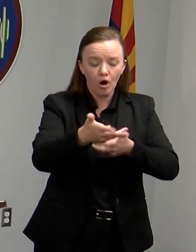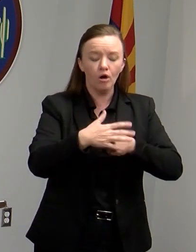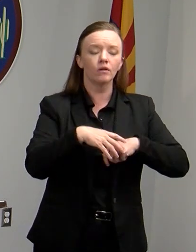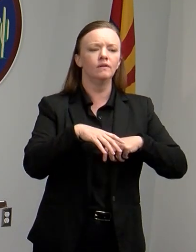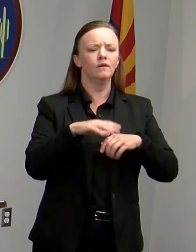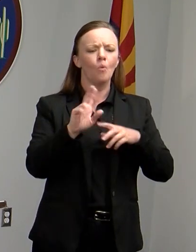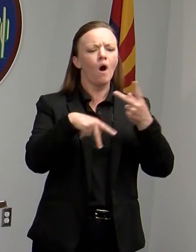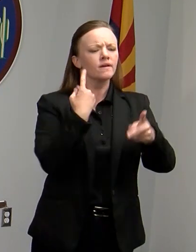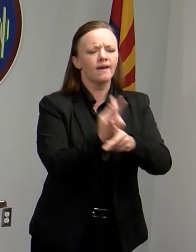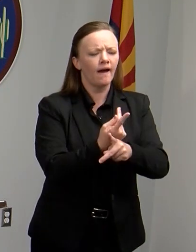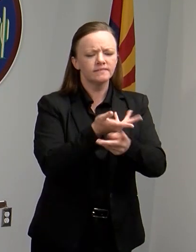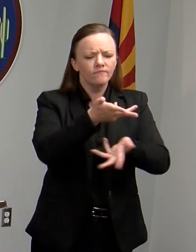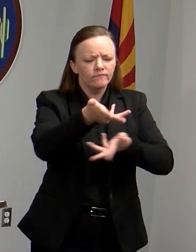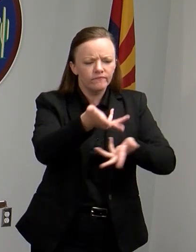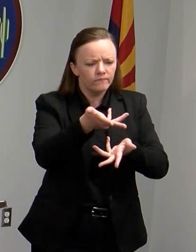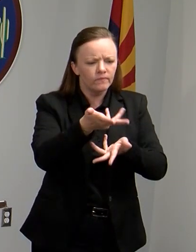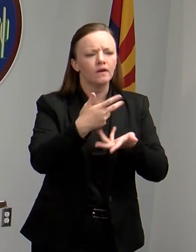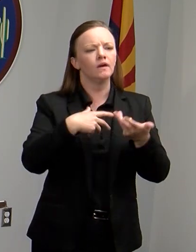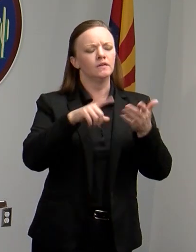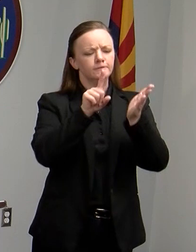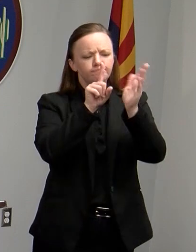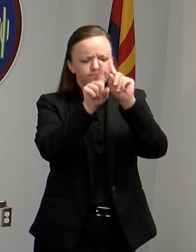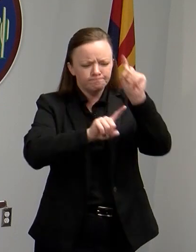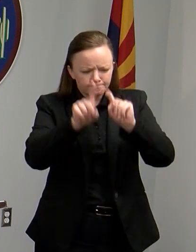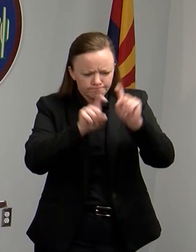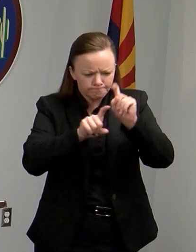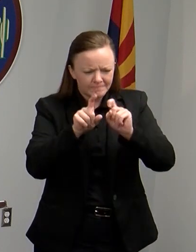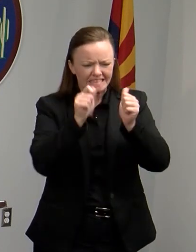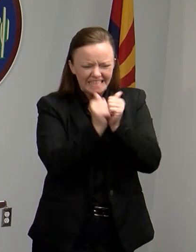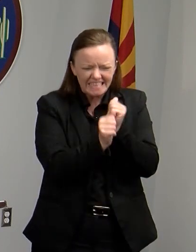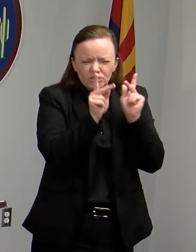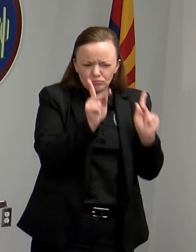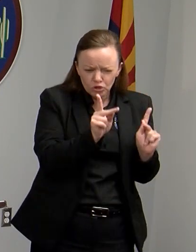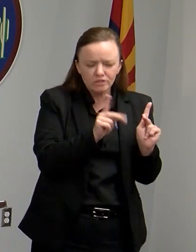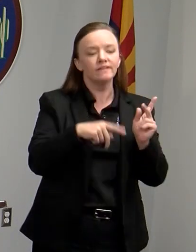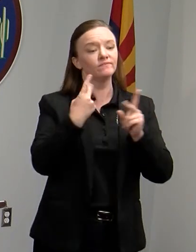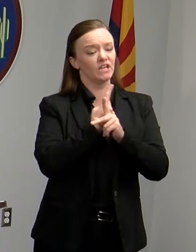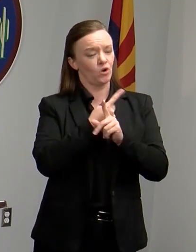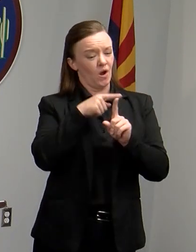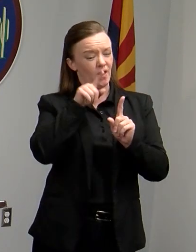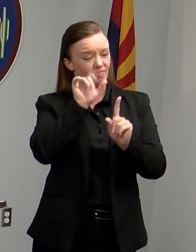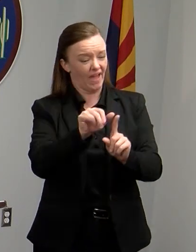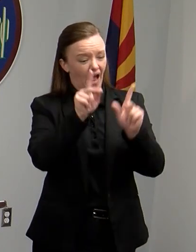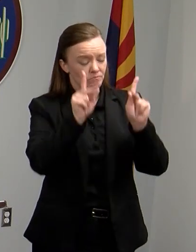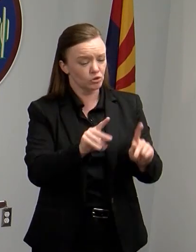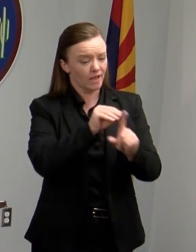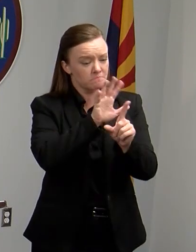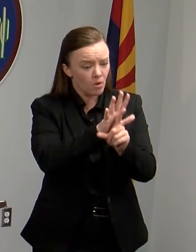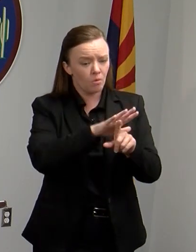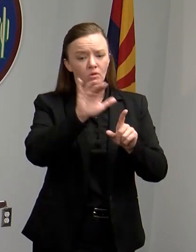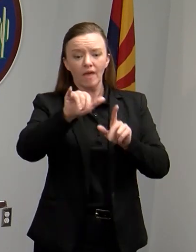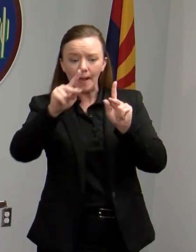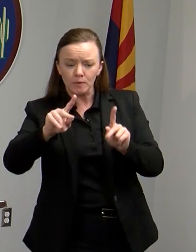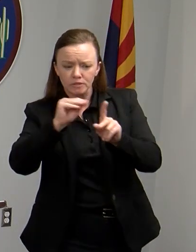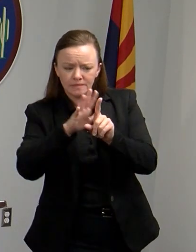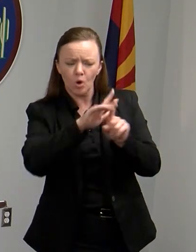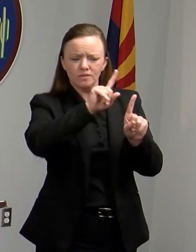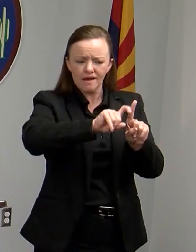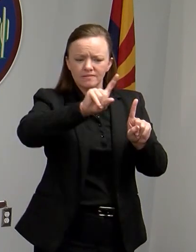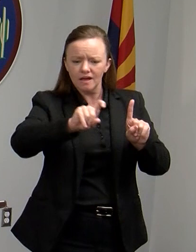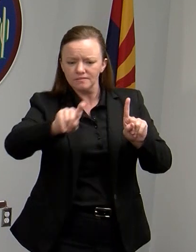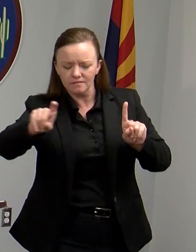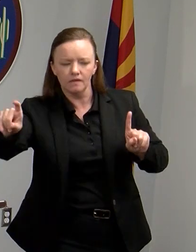of interaction it was, to make a determination about whether that individual would be considered exposed. As you